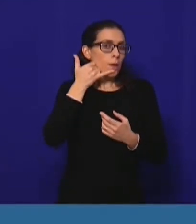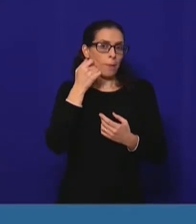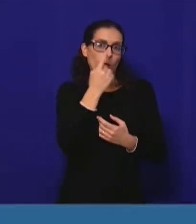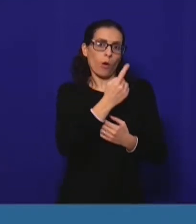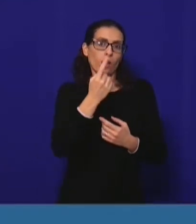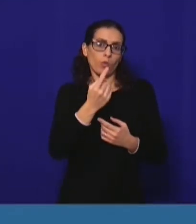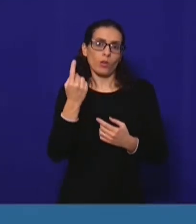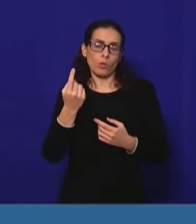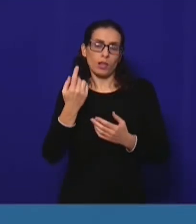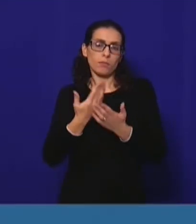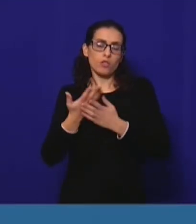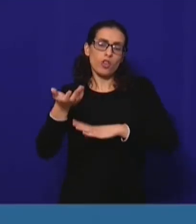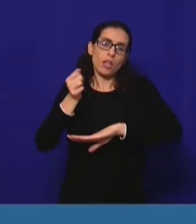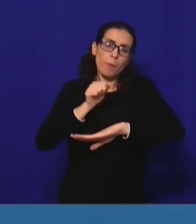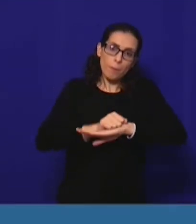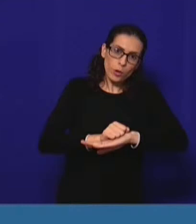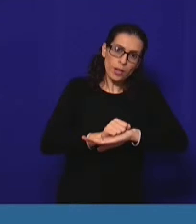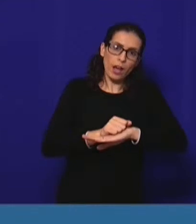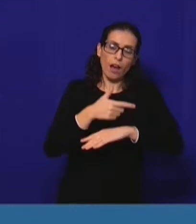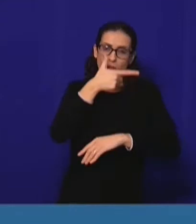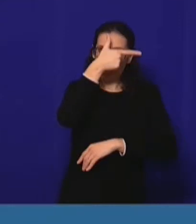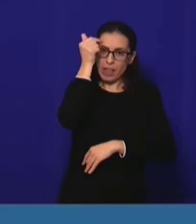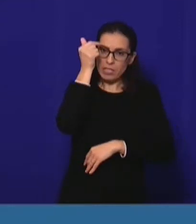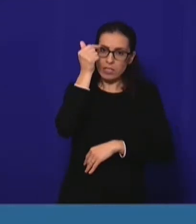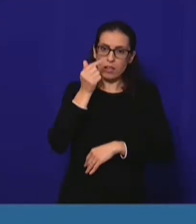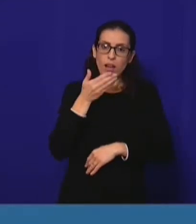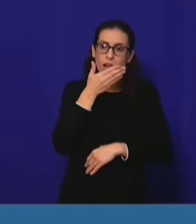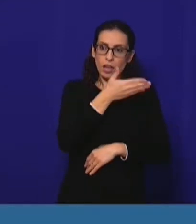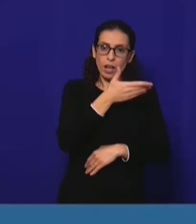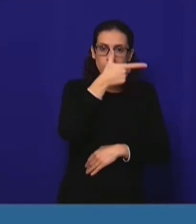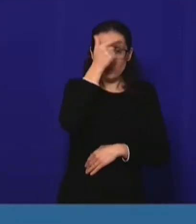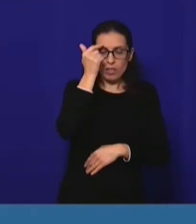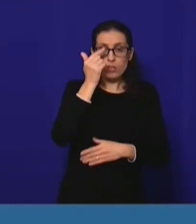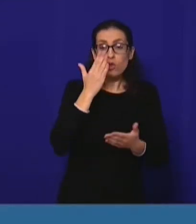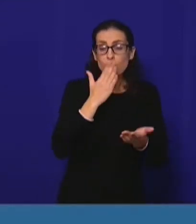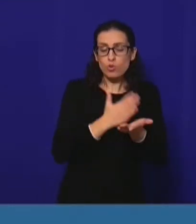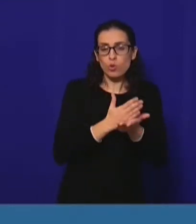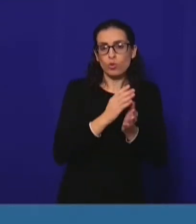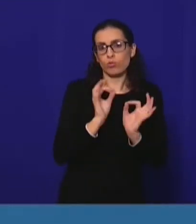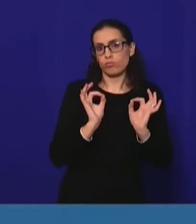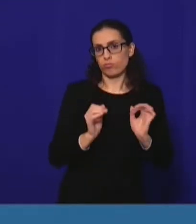u għamlu t-test fil-ħabs fejn inti ħajkollok test li huwa reliable.